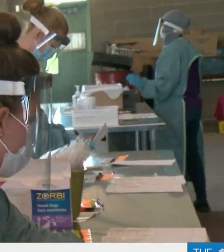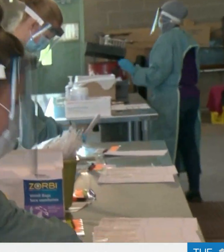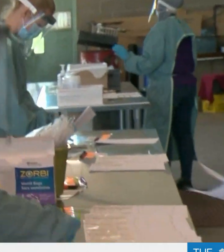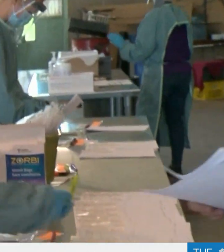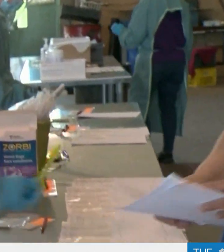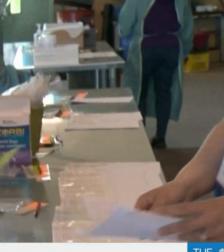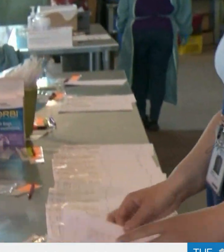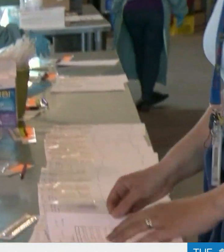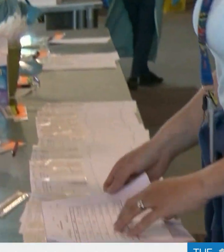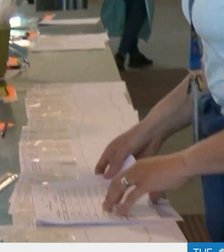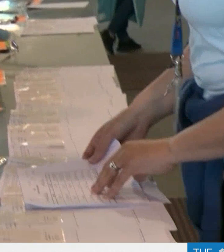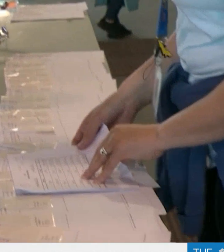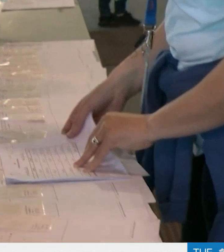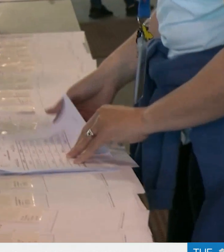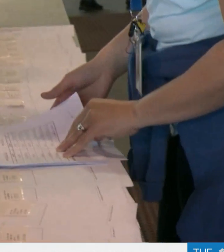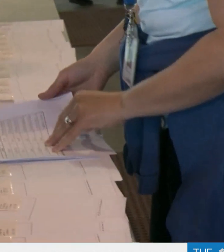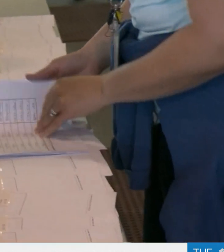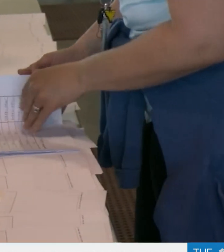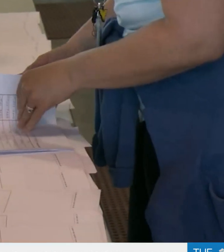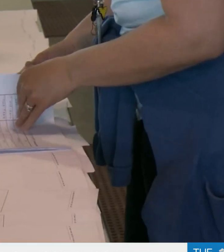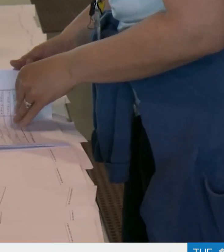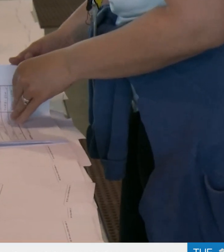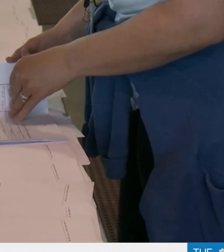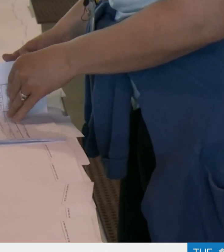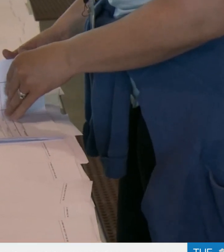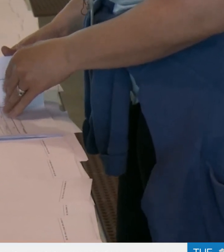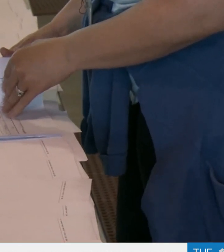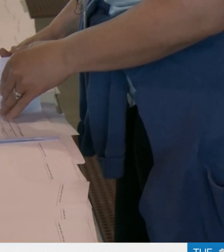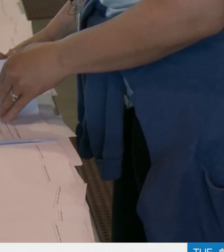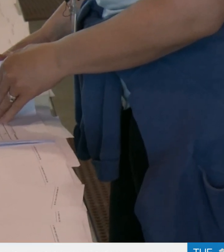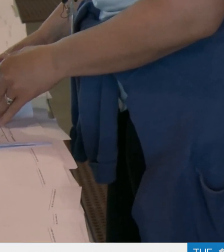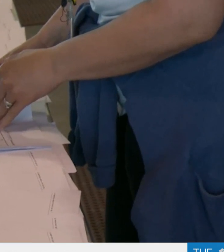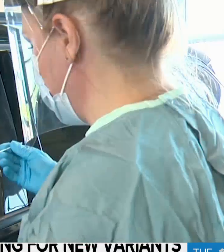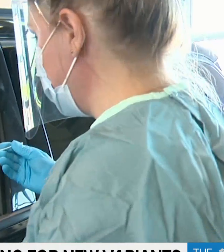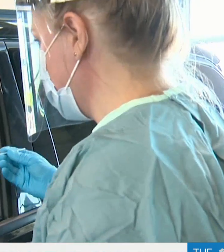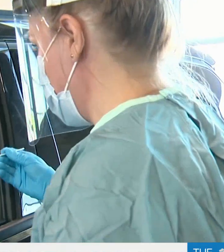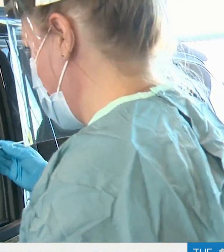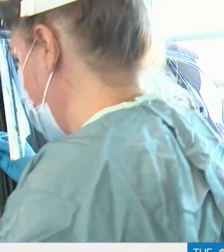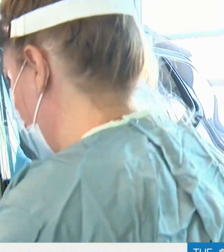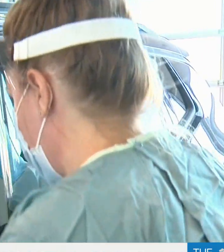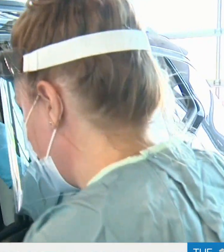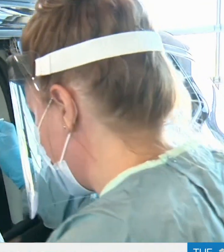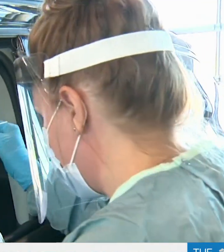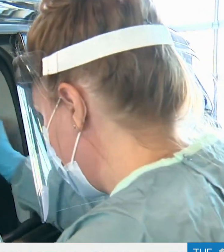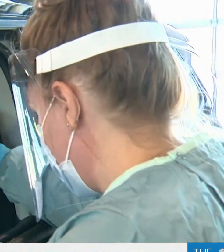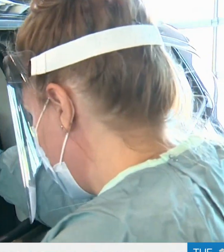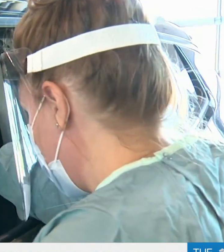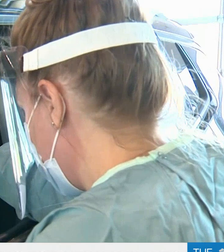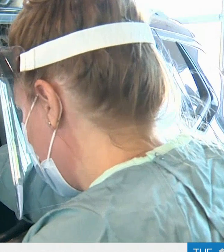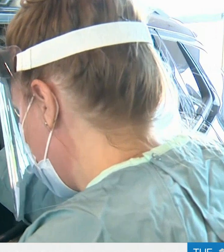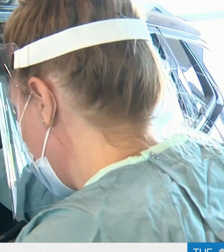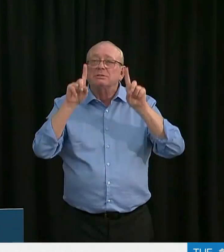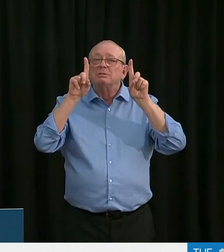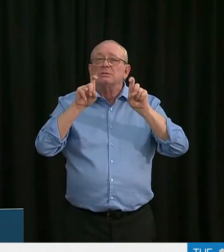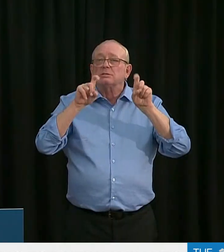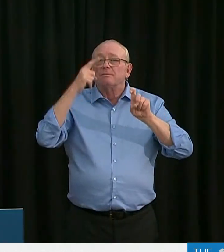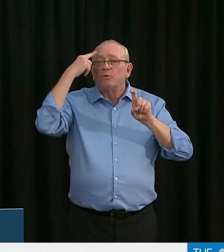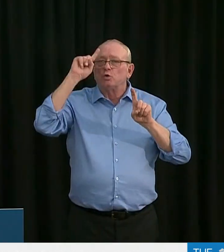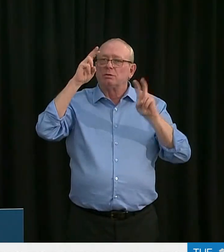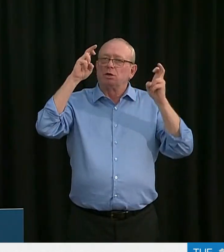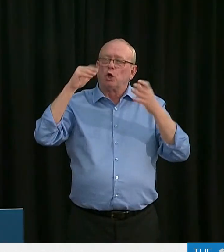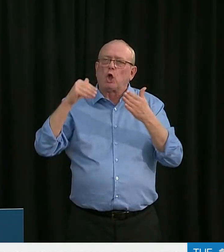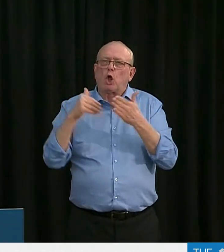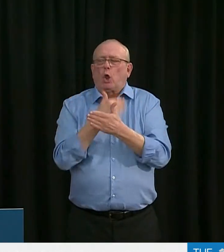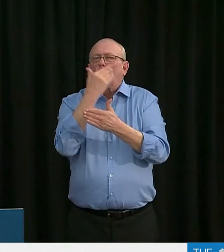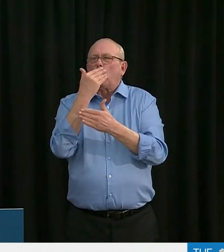demand and that 6 cases of the new variants have been identified, something they're keeping their eye on. Since the variants emerged in late